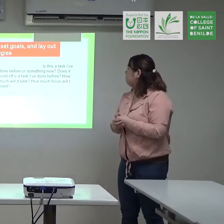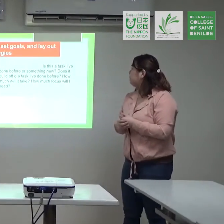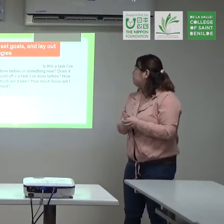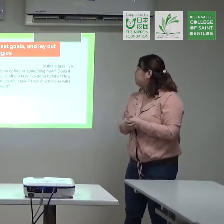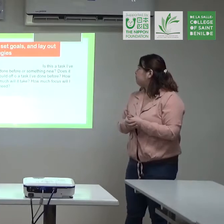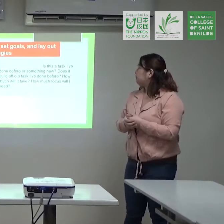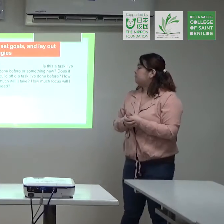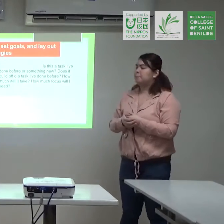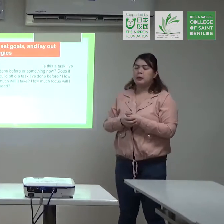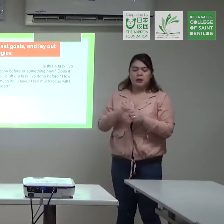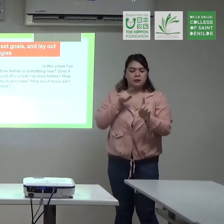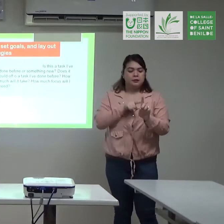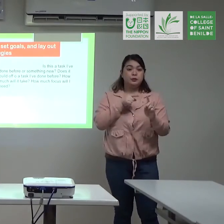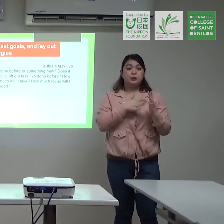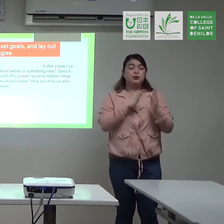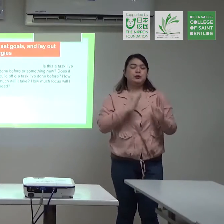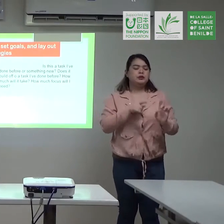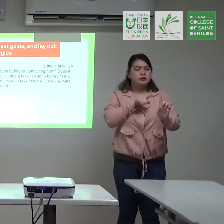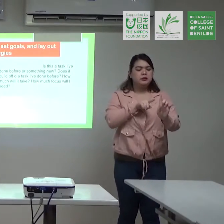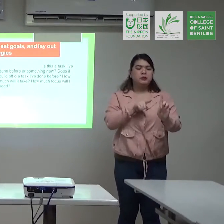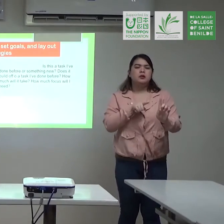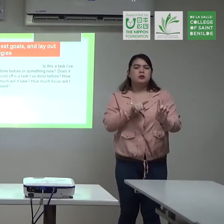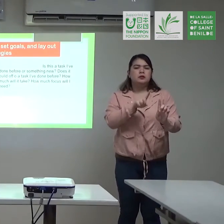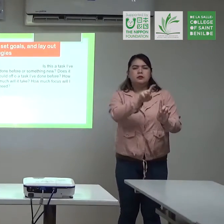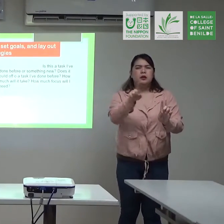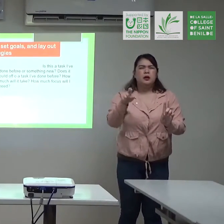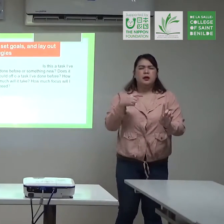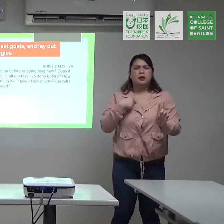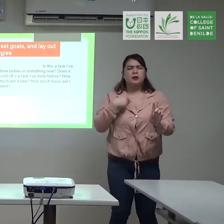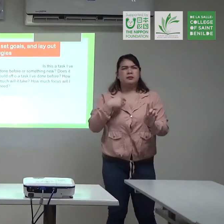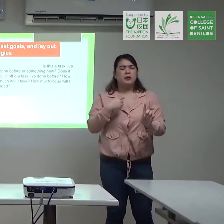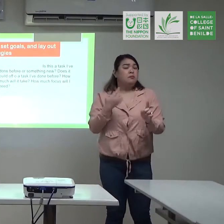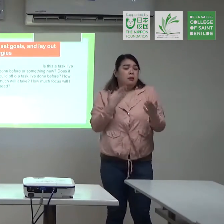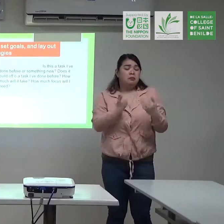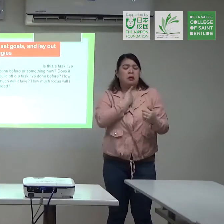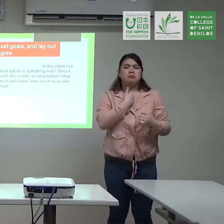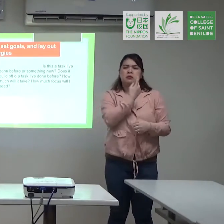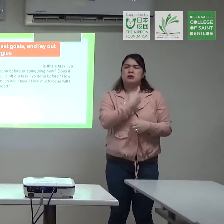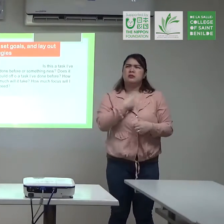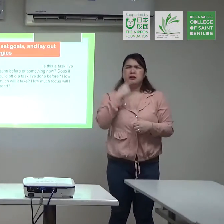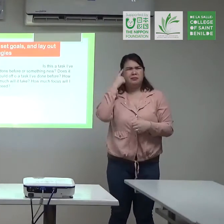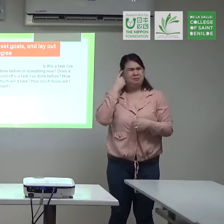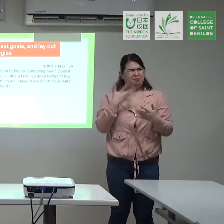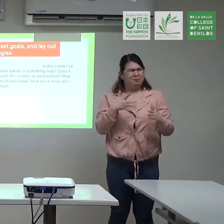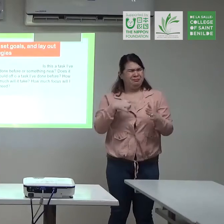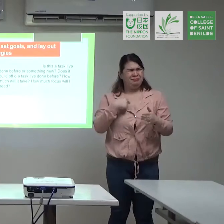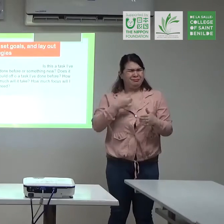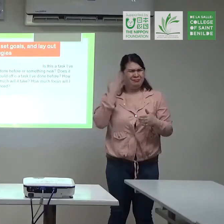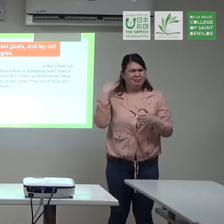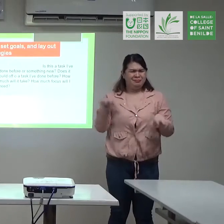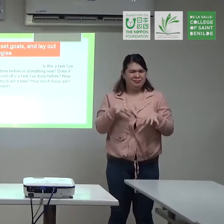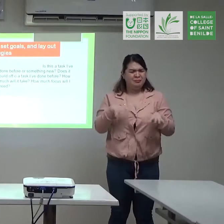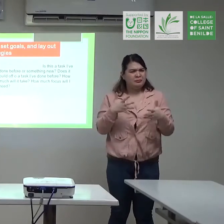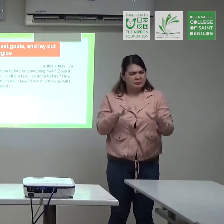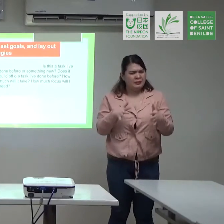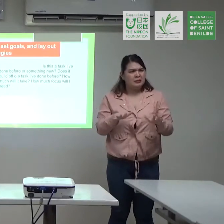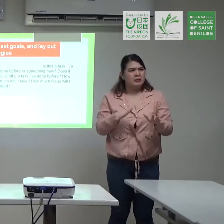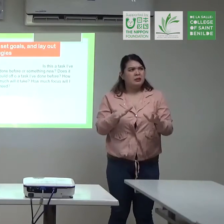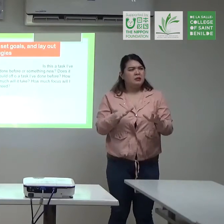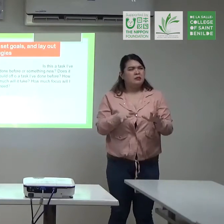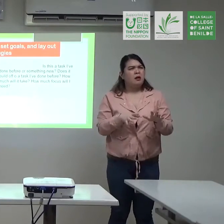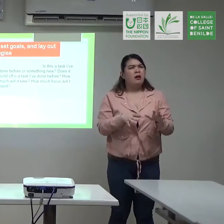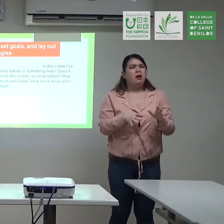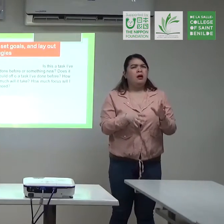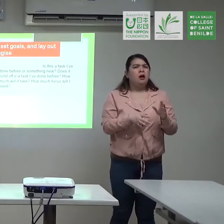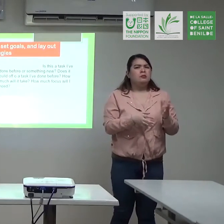that the student will ask is this a task I've done before or something? Because nothing is fragmented. All